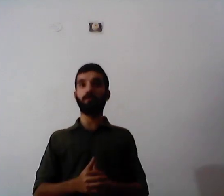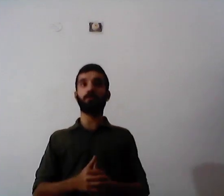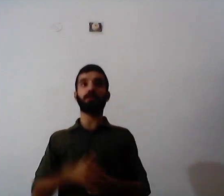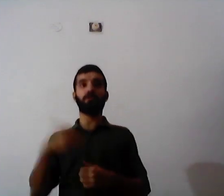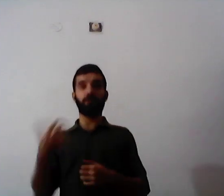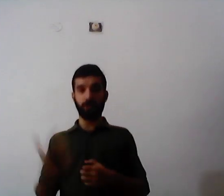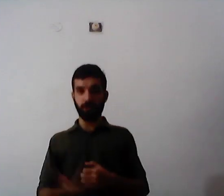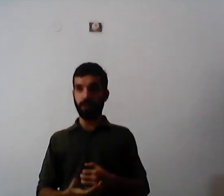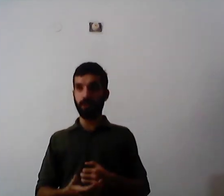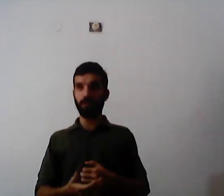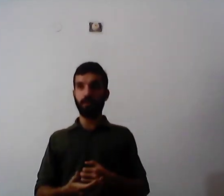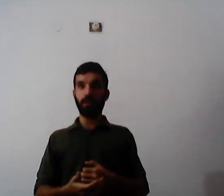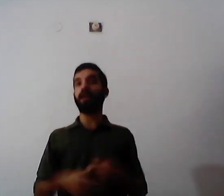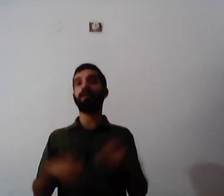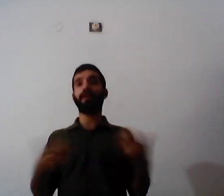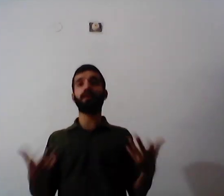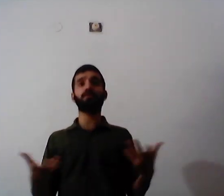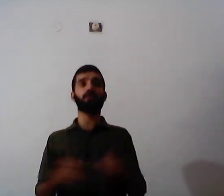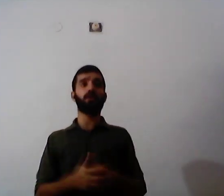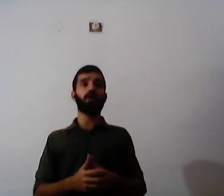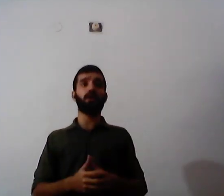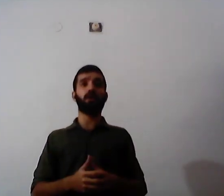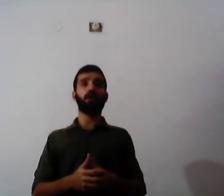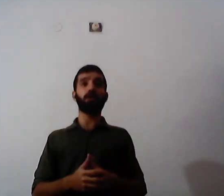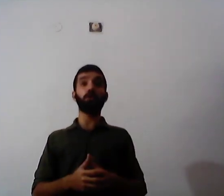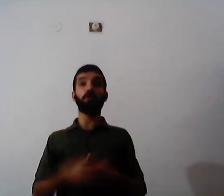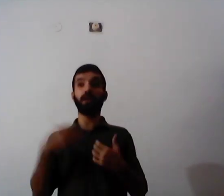their functioning, and hence you will